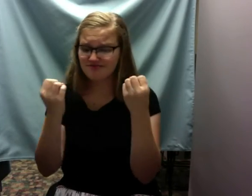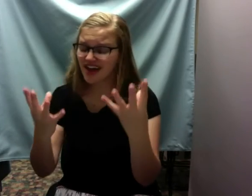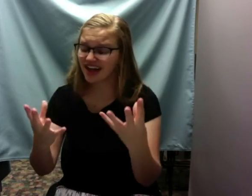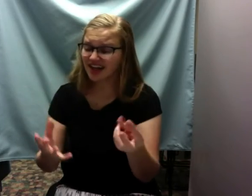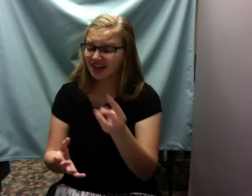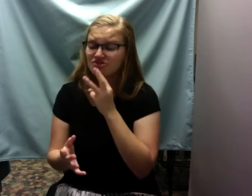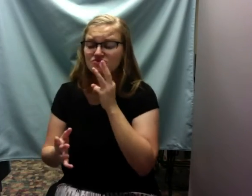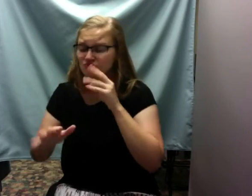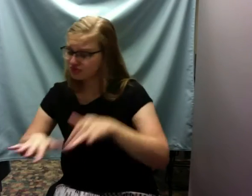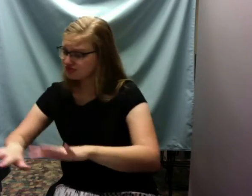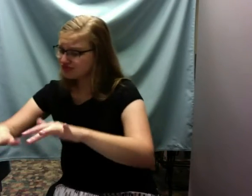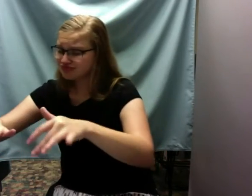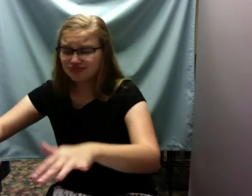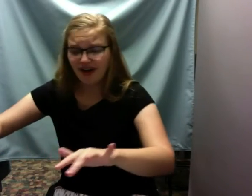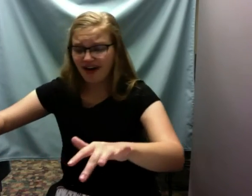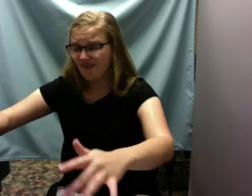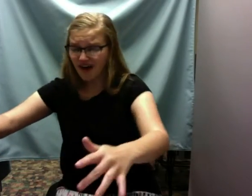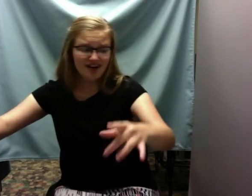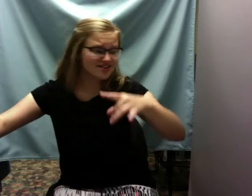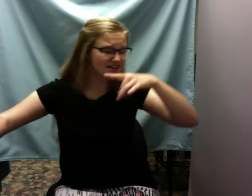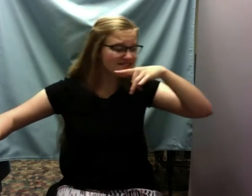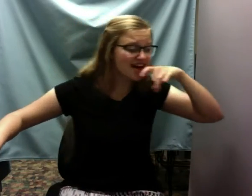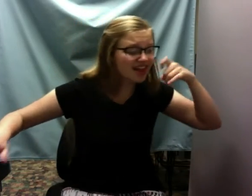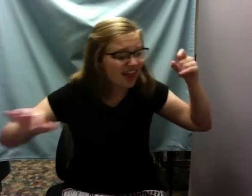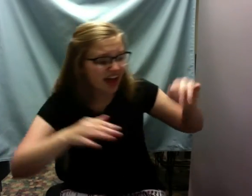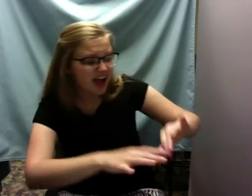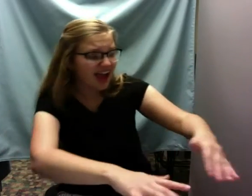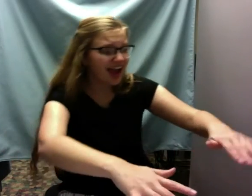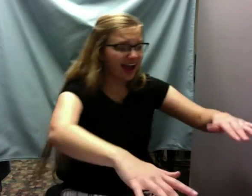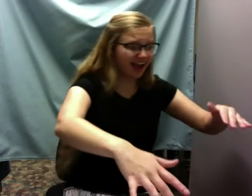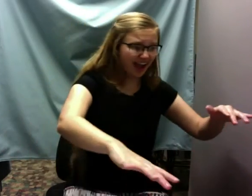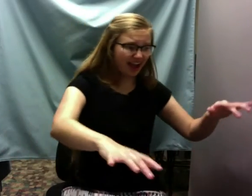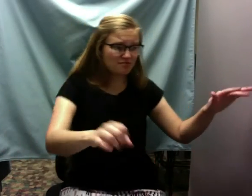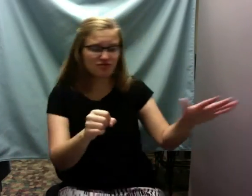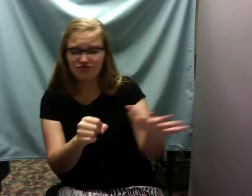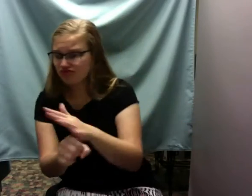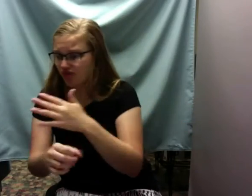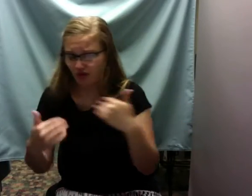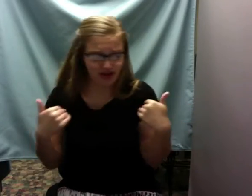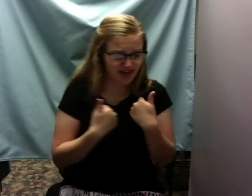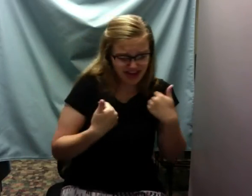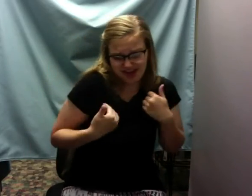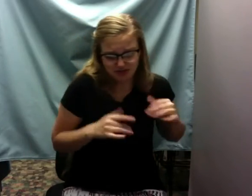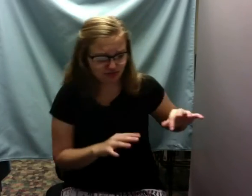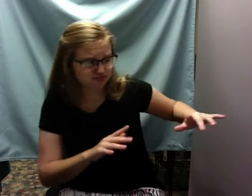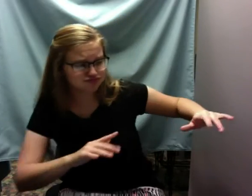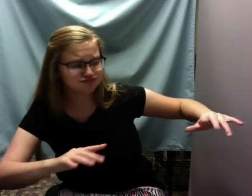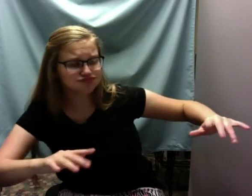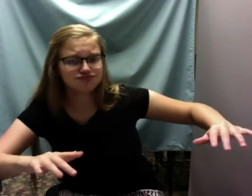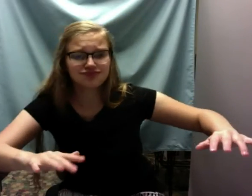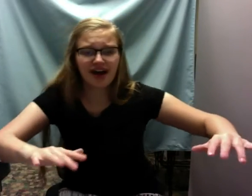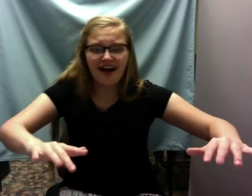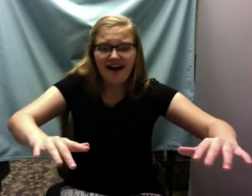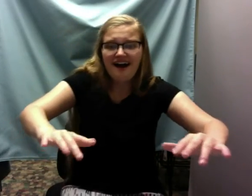and multiply, and fill the waters in the seas, and let fowl multiply in the earth." And the evening and the morning were the